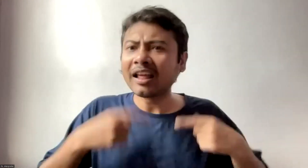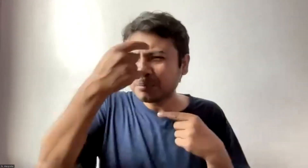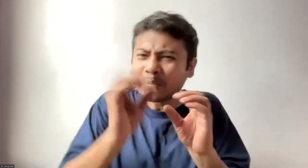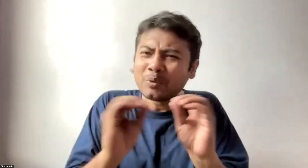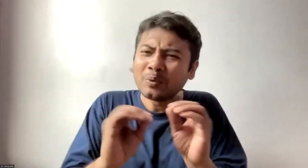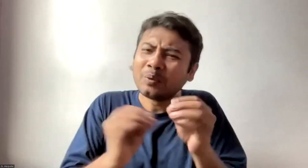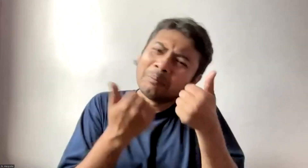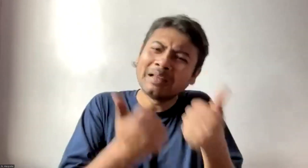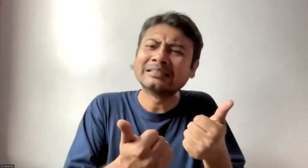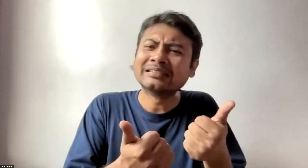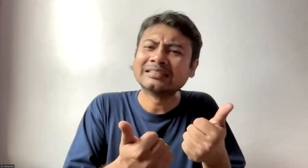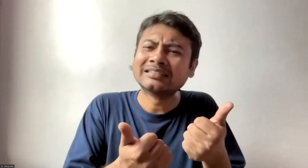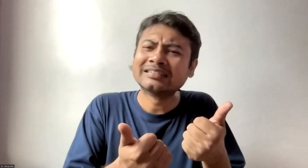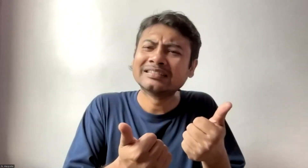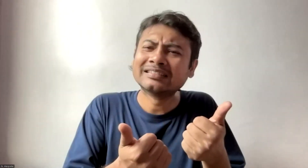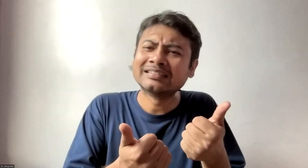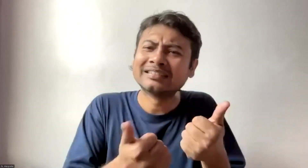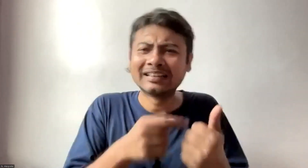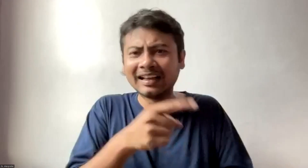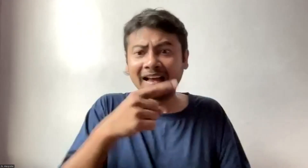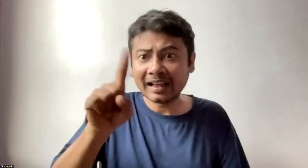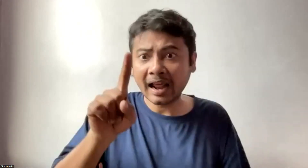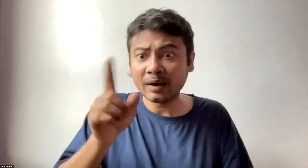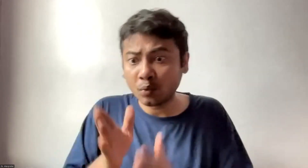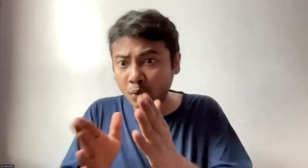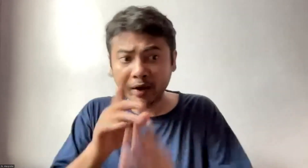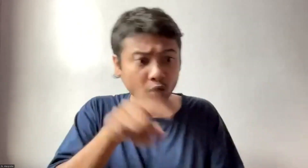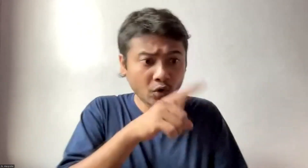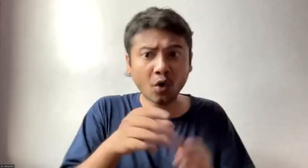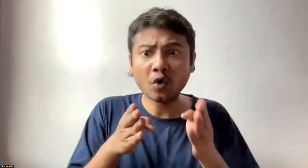is difference between right and wrong. They don't do any wrong things.